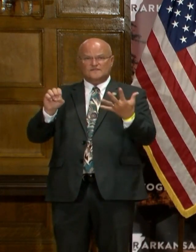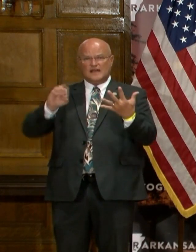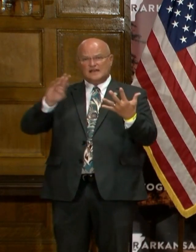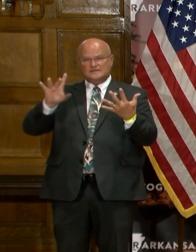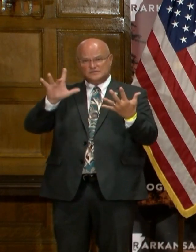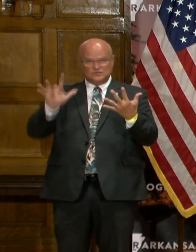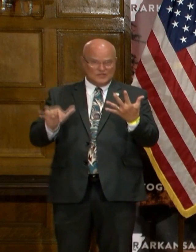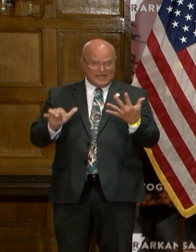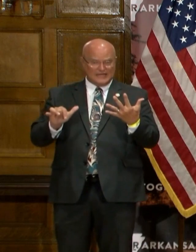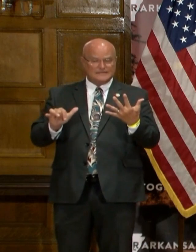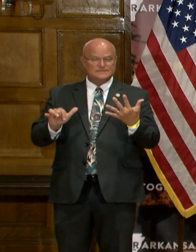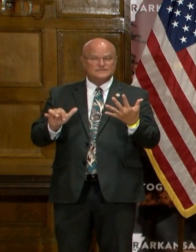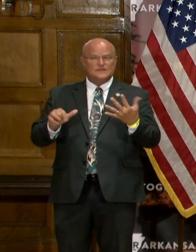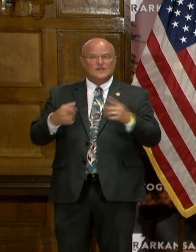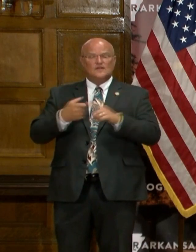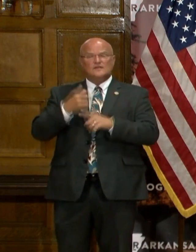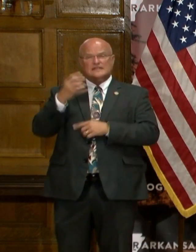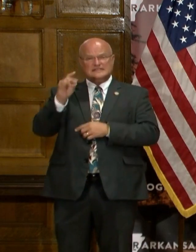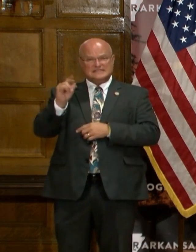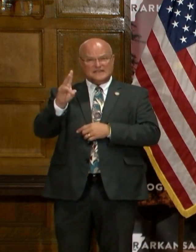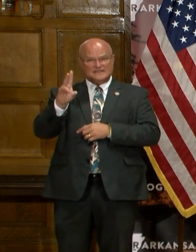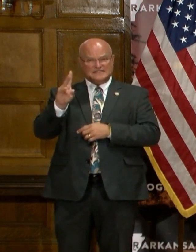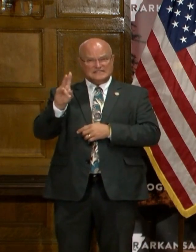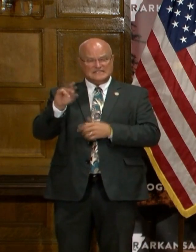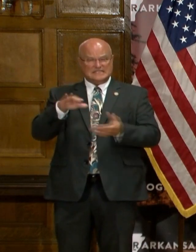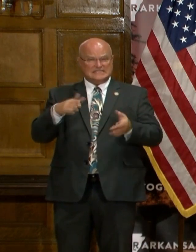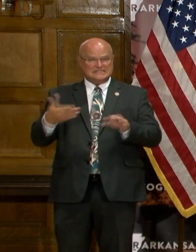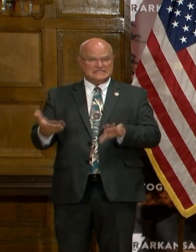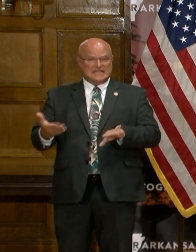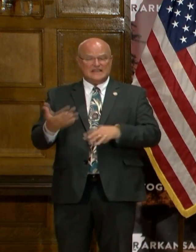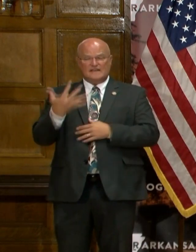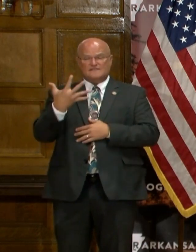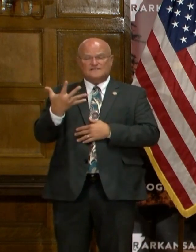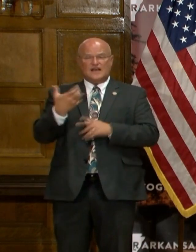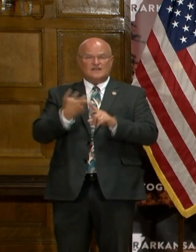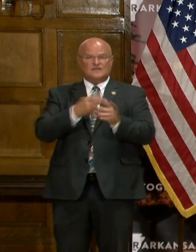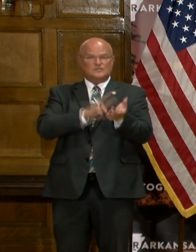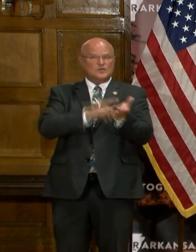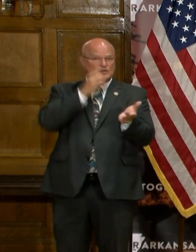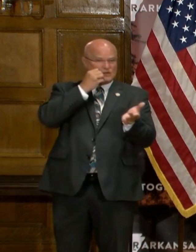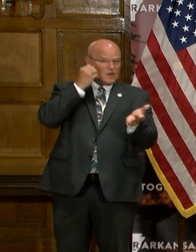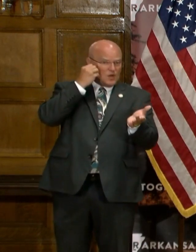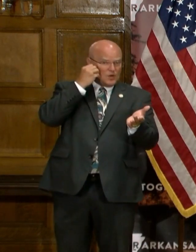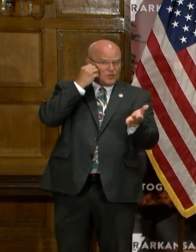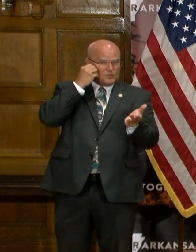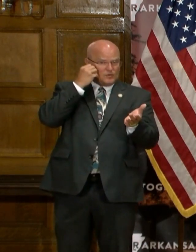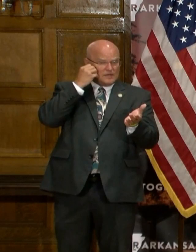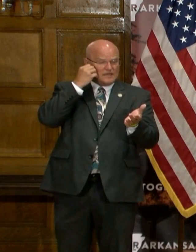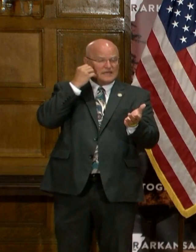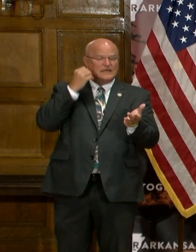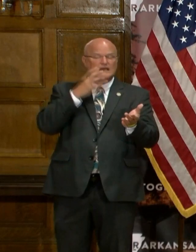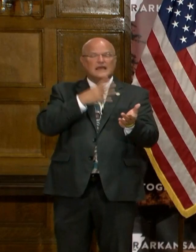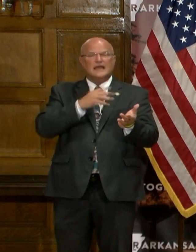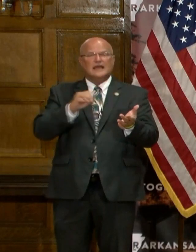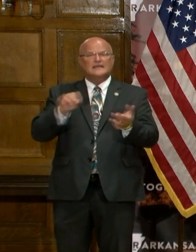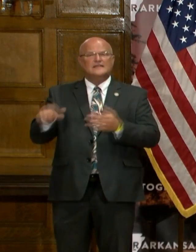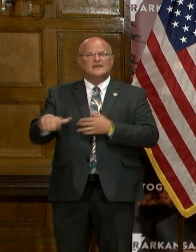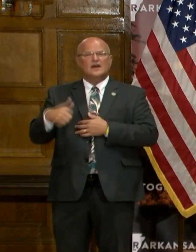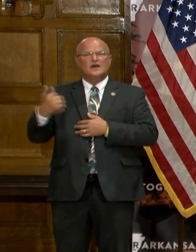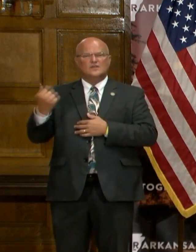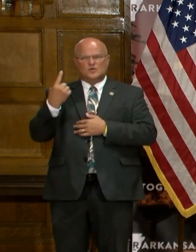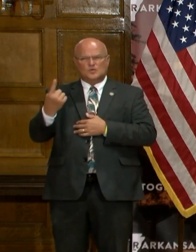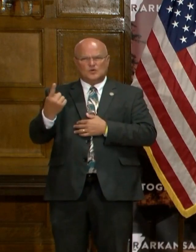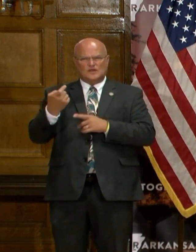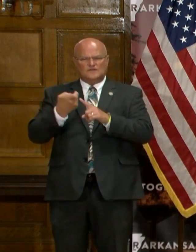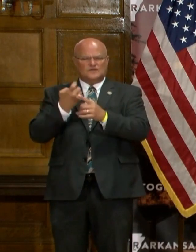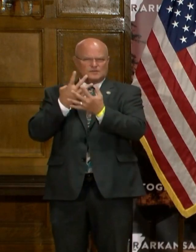July. Of the 17 deaths, 5 were from nursing home residents, and there was 1